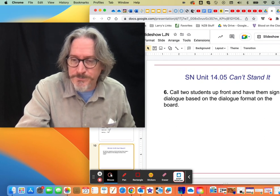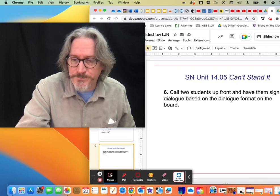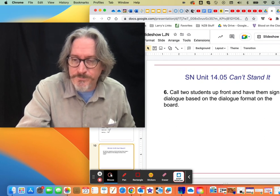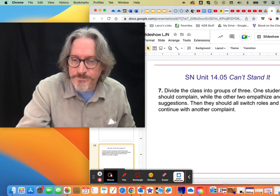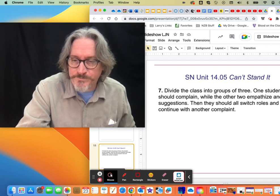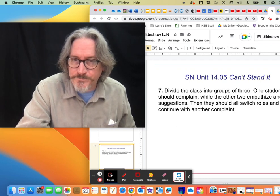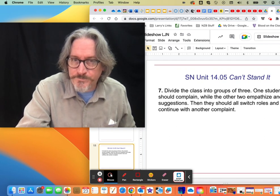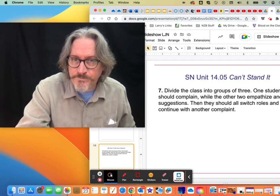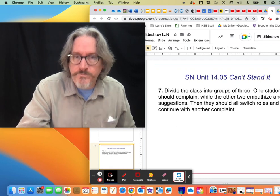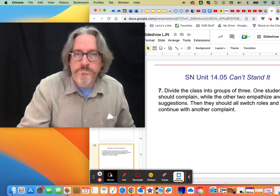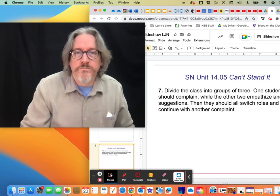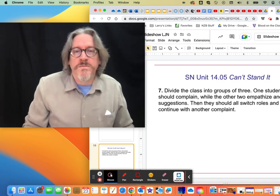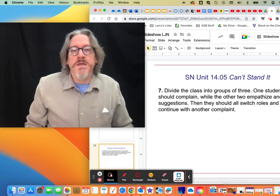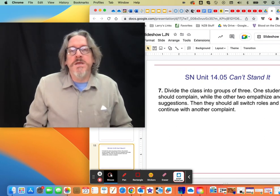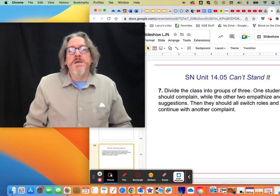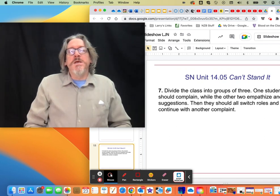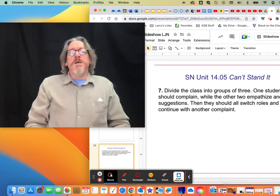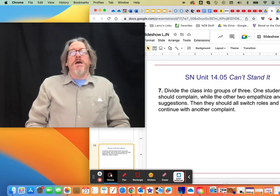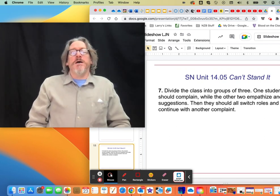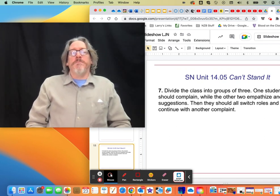roommate.